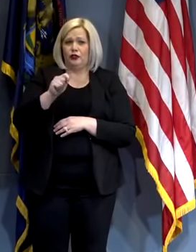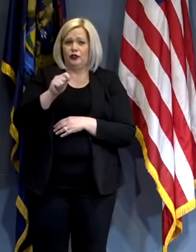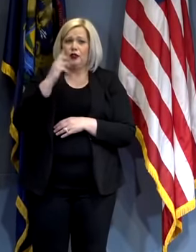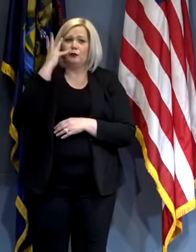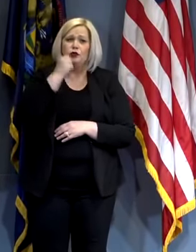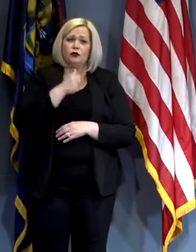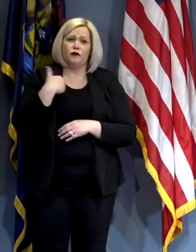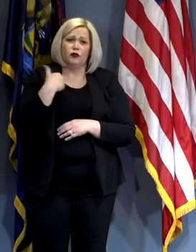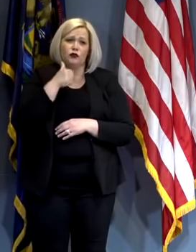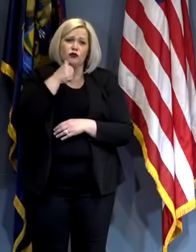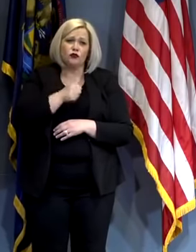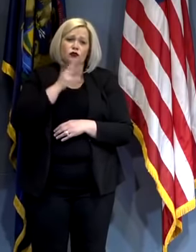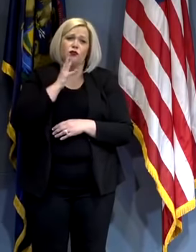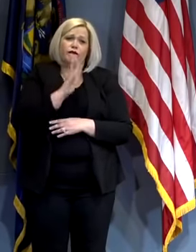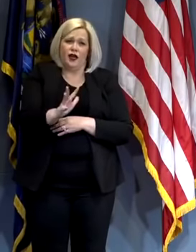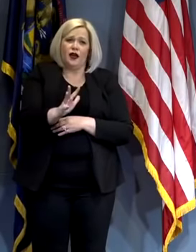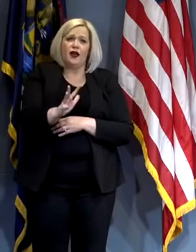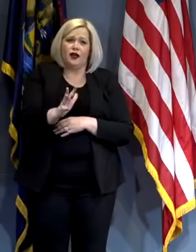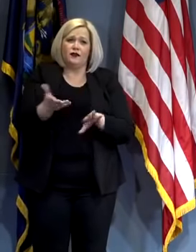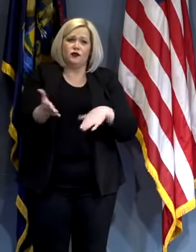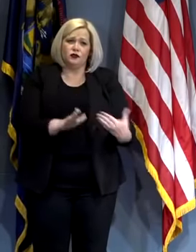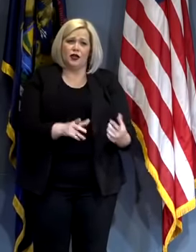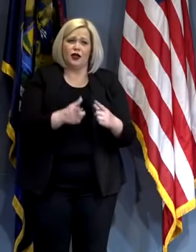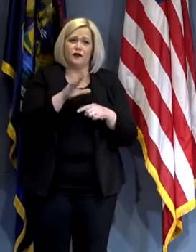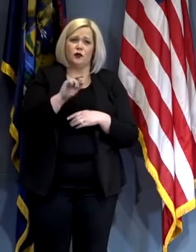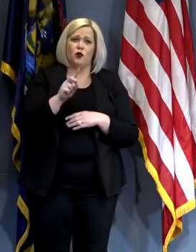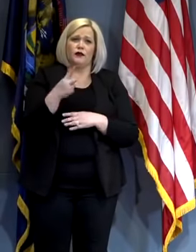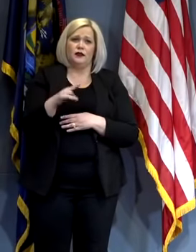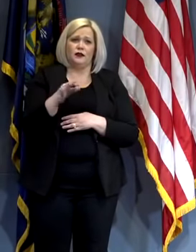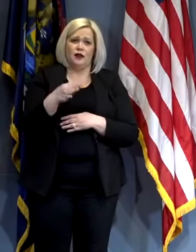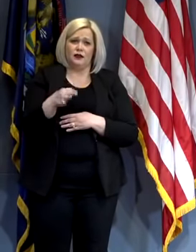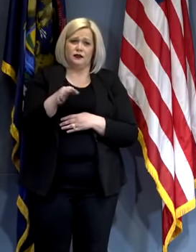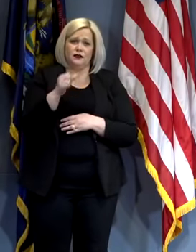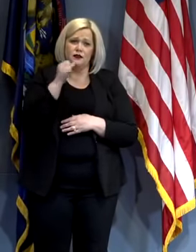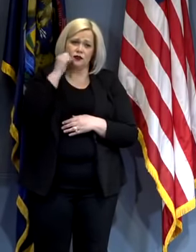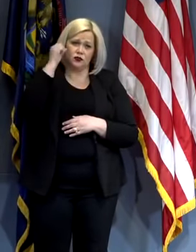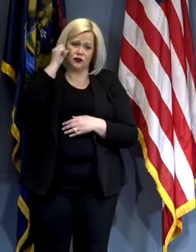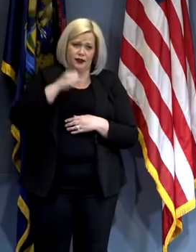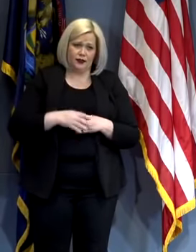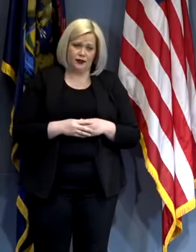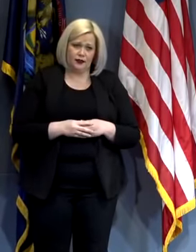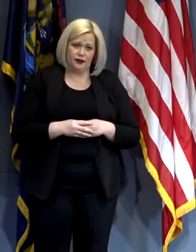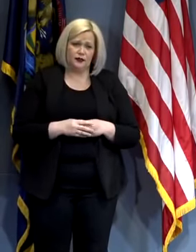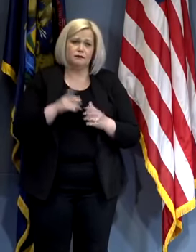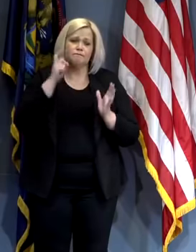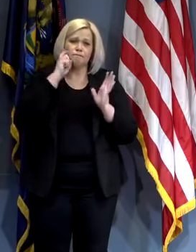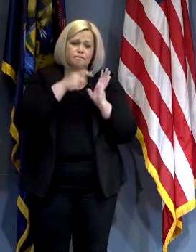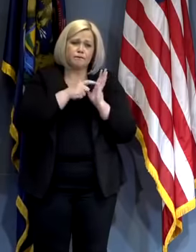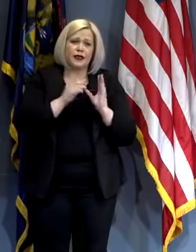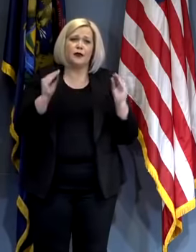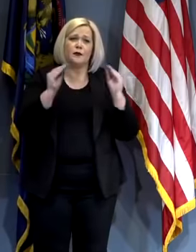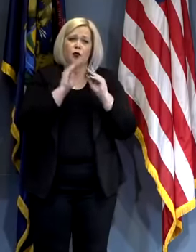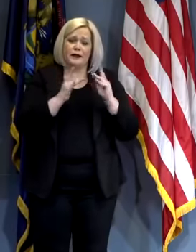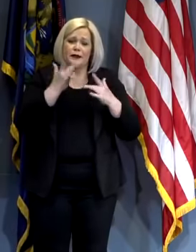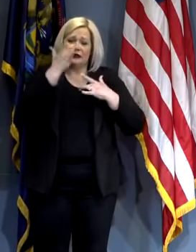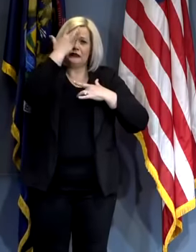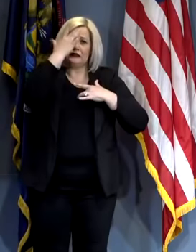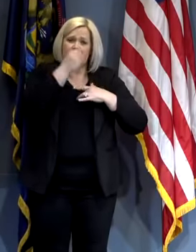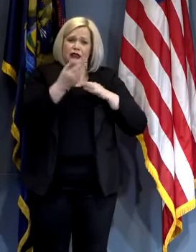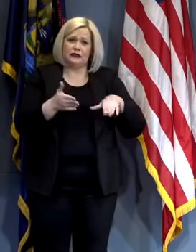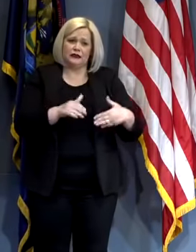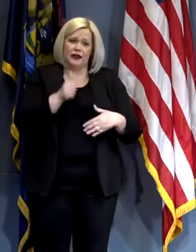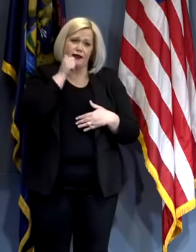with COVID-19 yesterday. We continue to see more cases of COVID-19 and deaths every day. Today, we